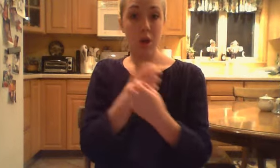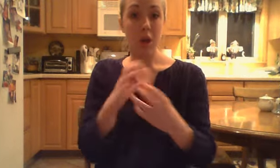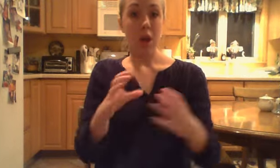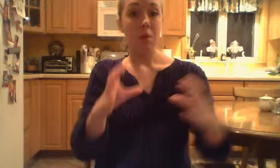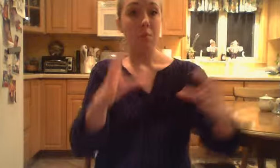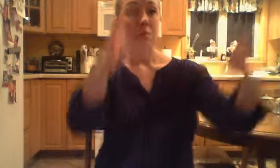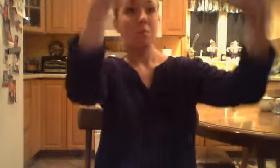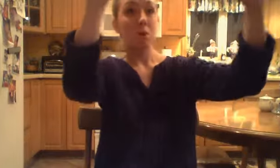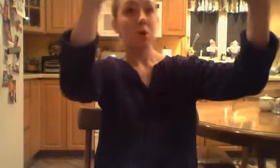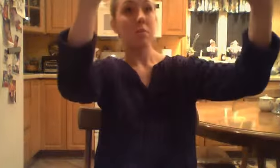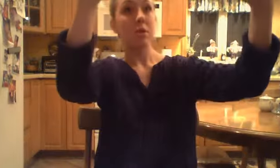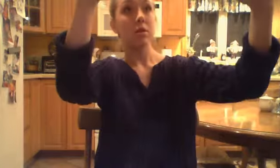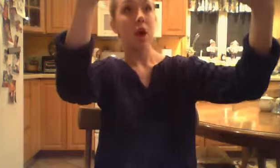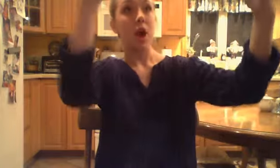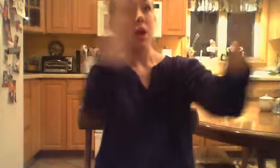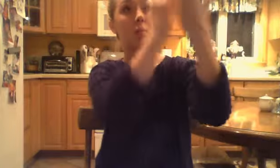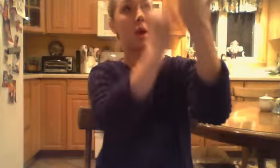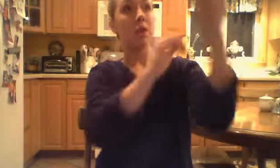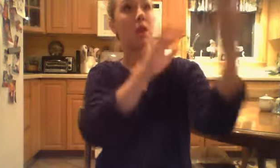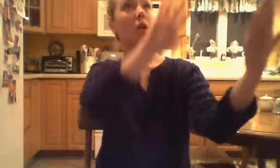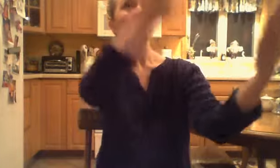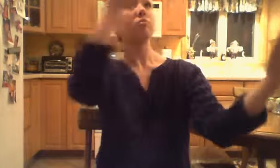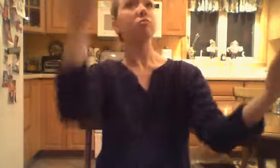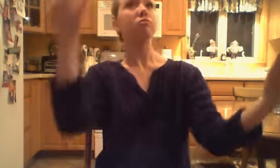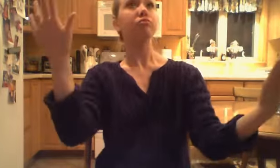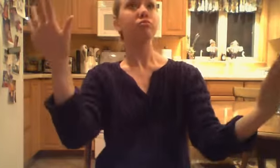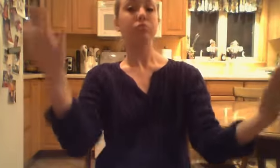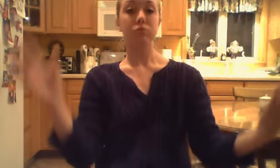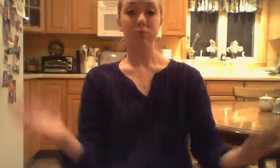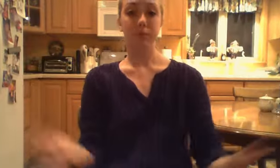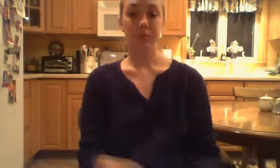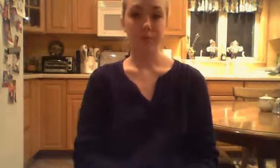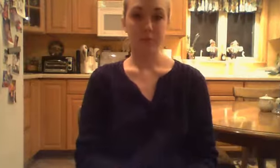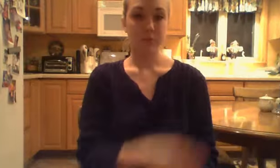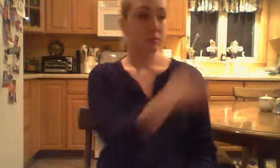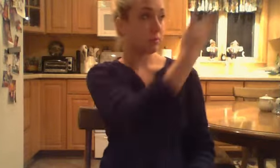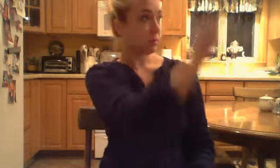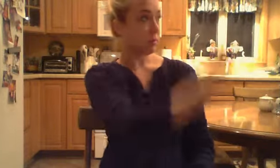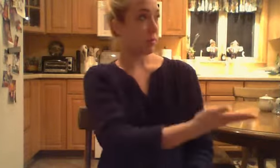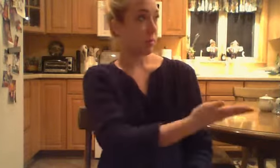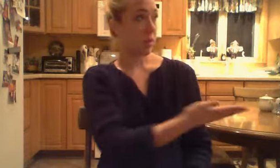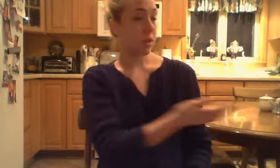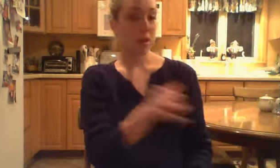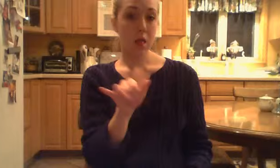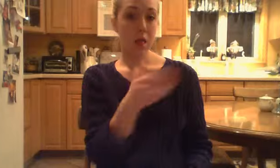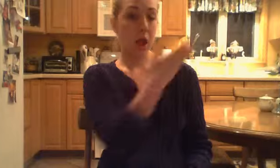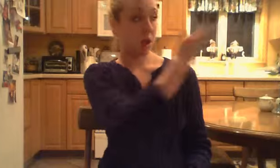the bones look like they were floating in the blue sky. Or kind of like this picture here.